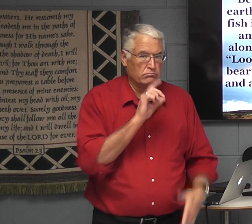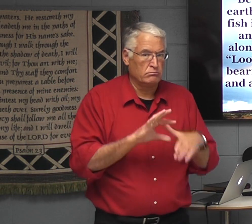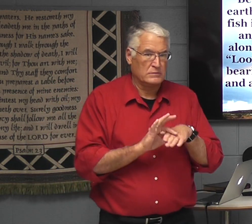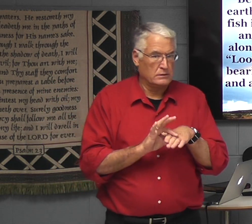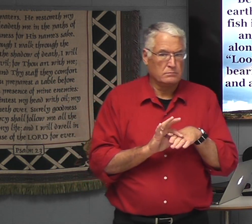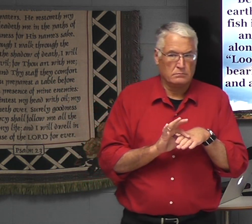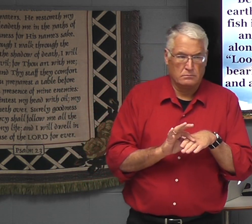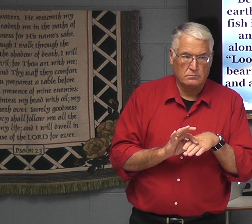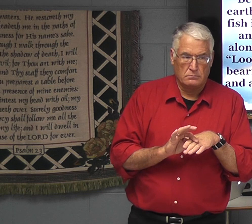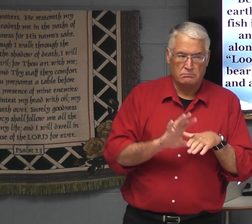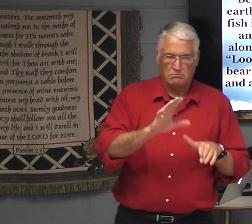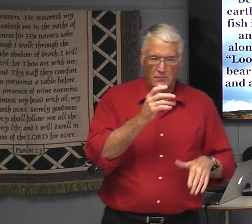It doesn't say anything about the meat.